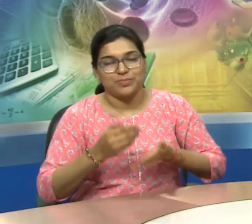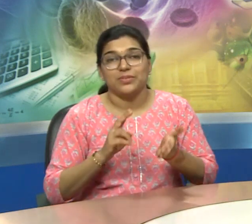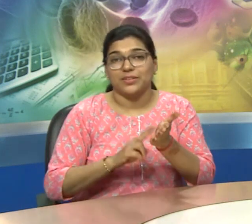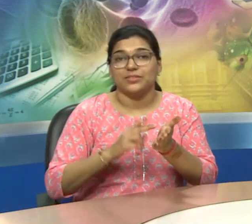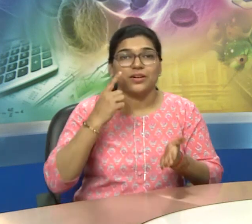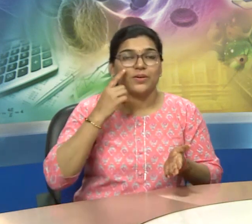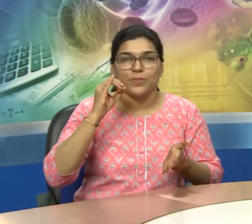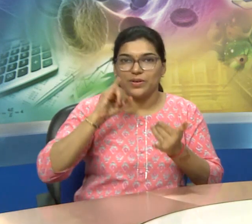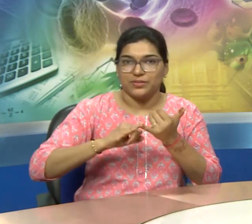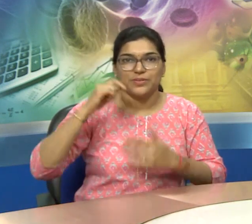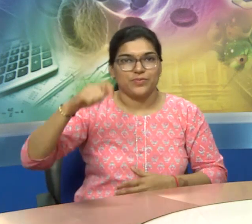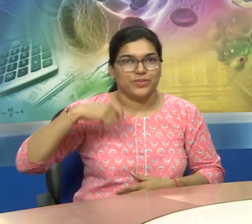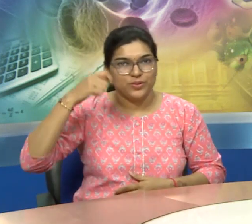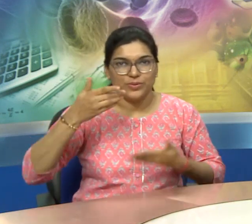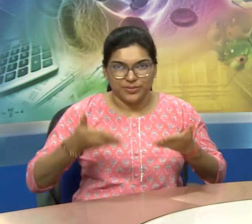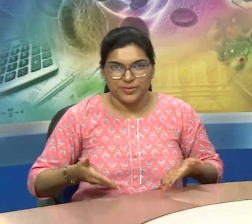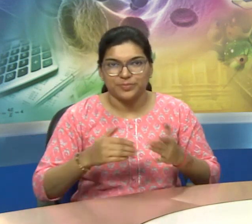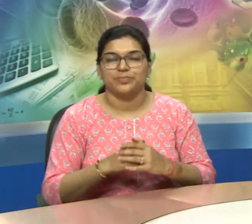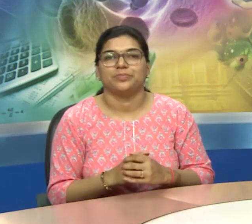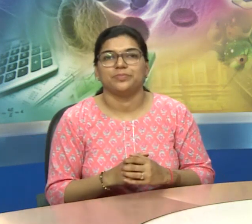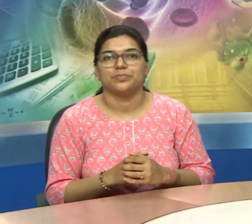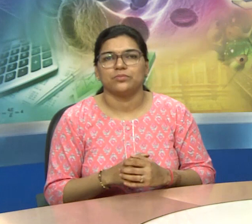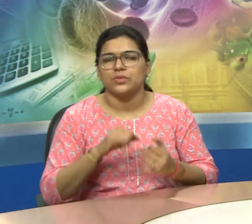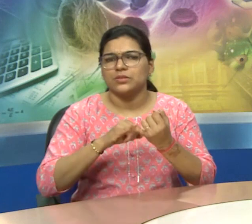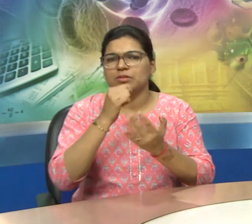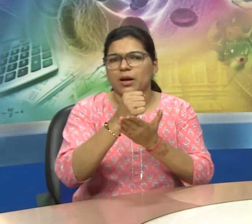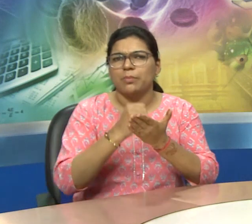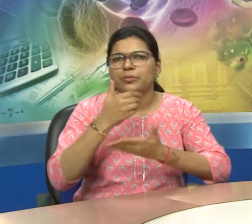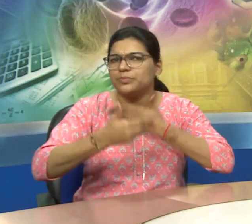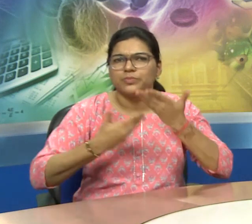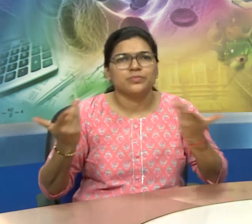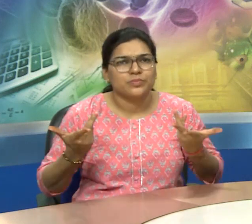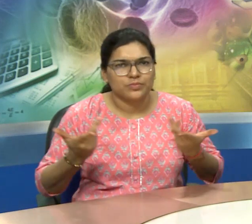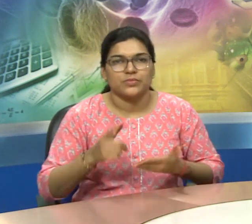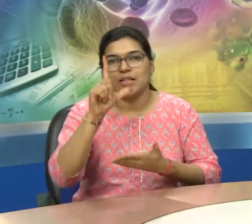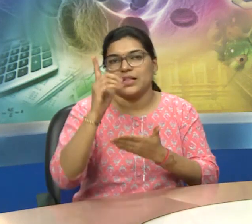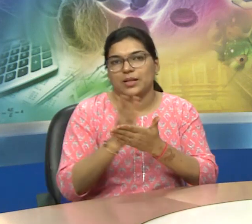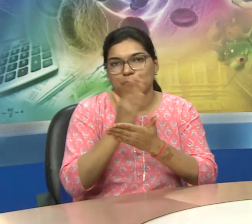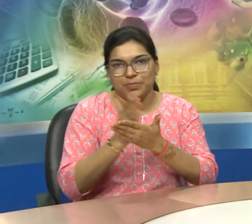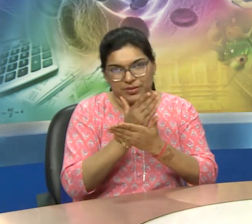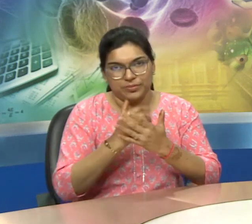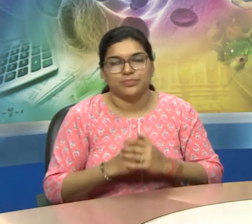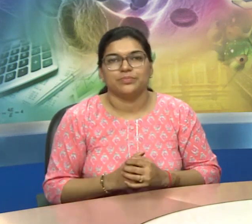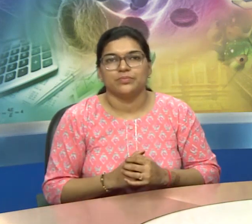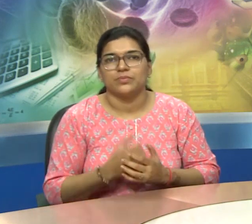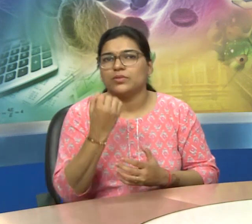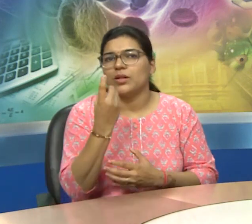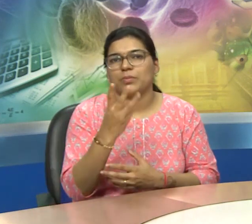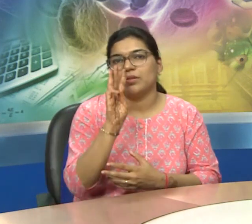welcome you all in this educational video of NIOS. This video is for subject Library